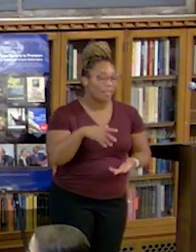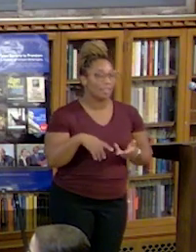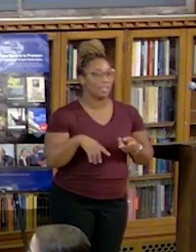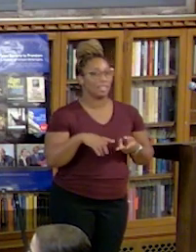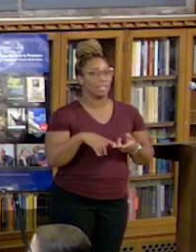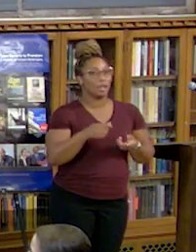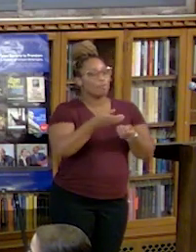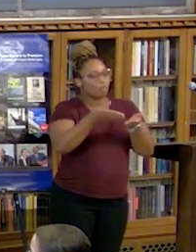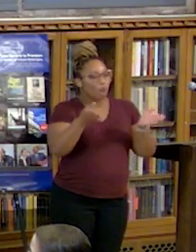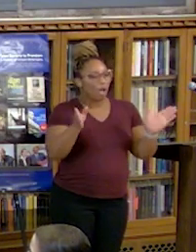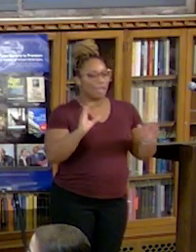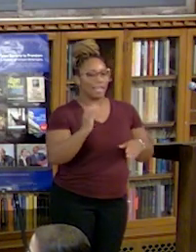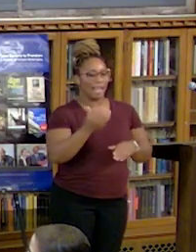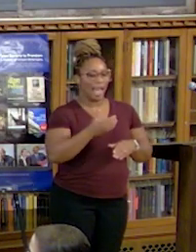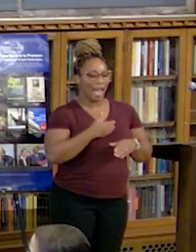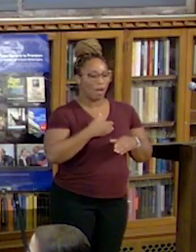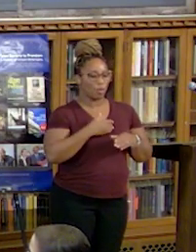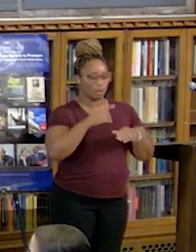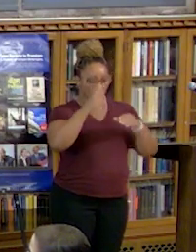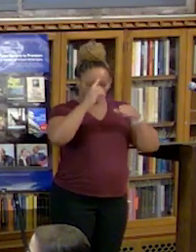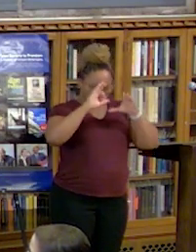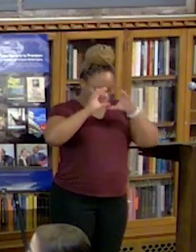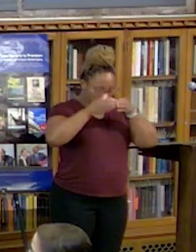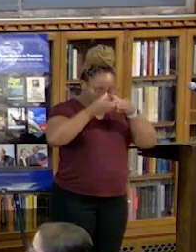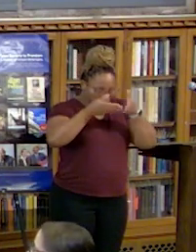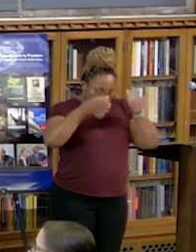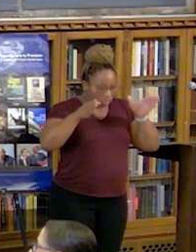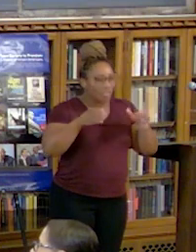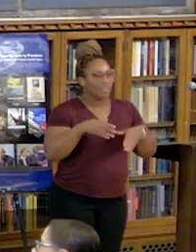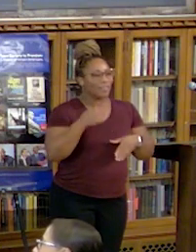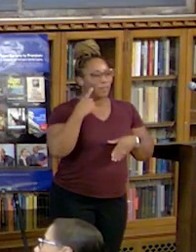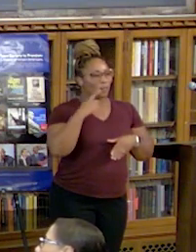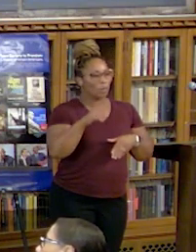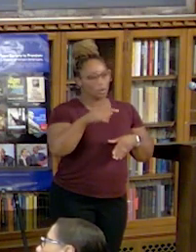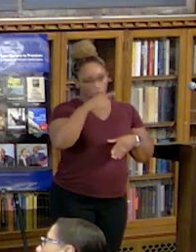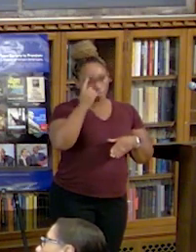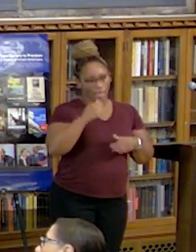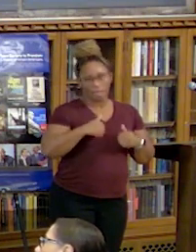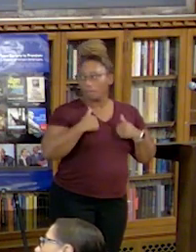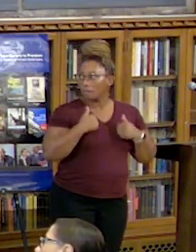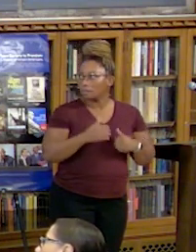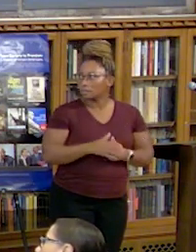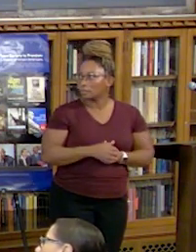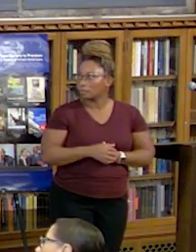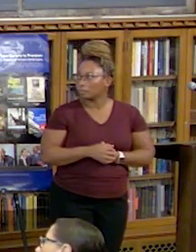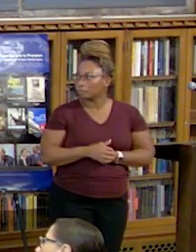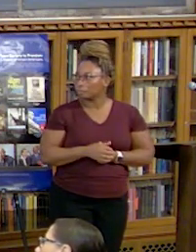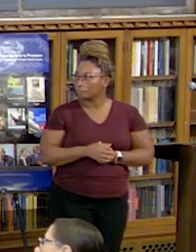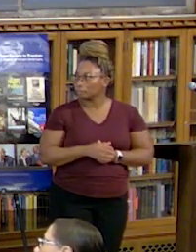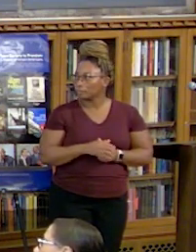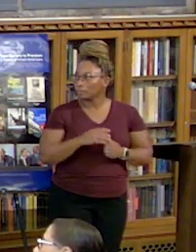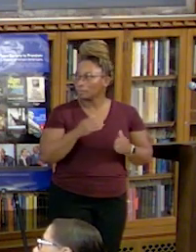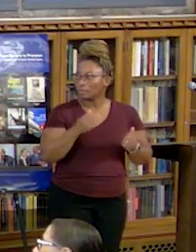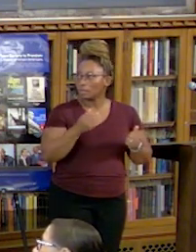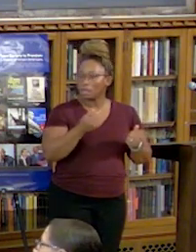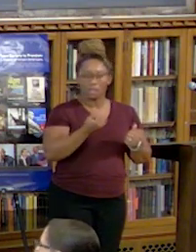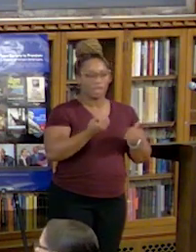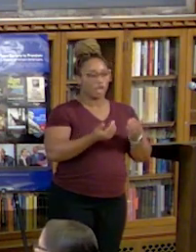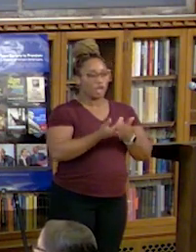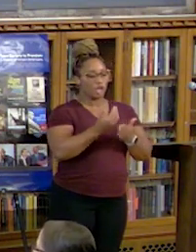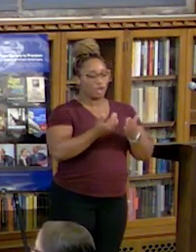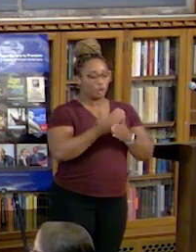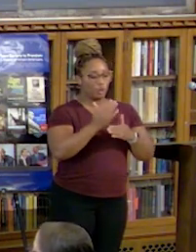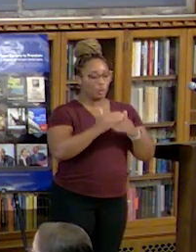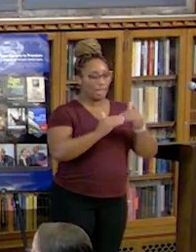our uh sort of big tent approach to Black life in the US yeah what are the new layers